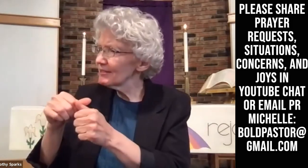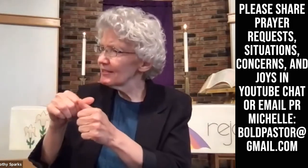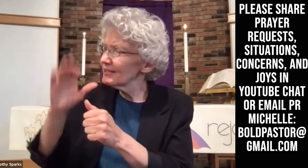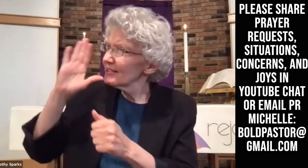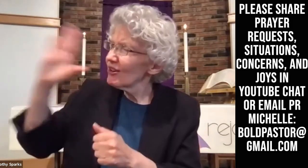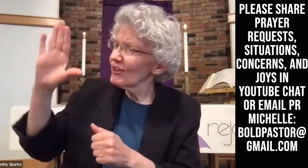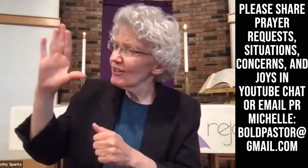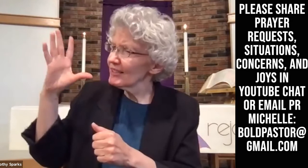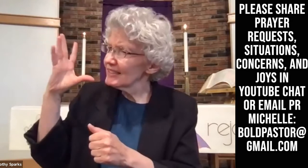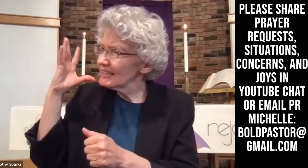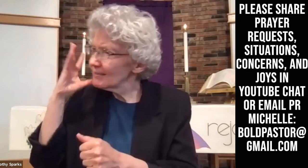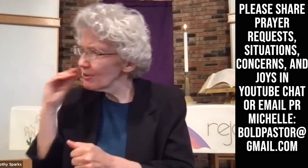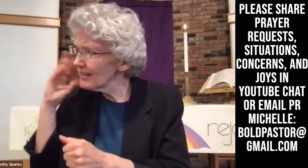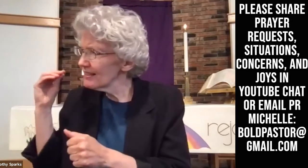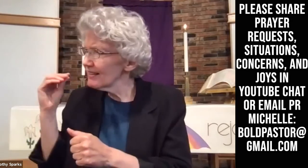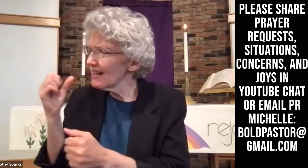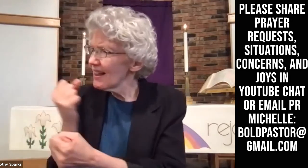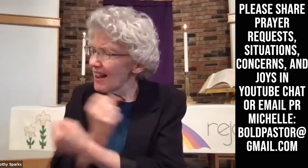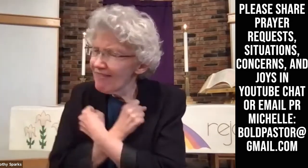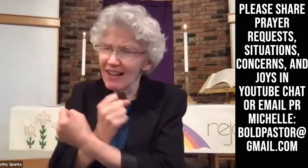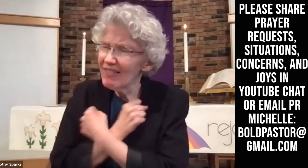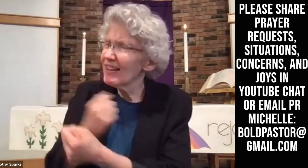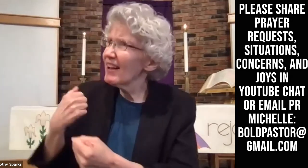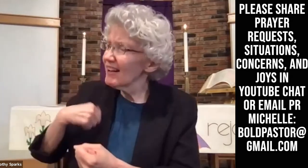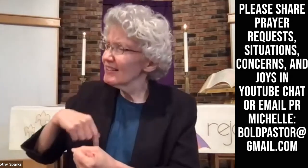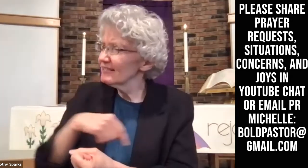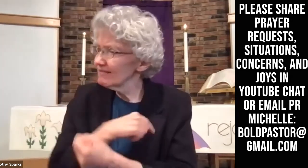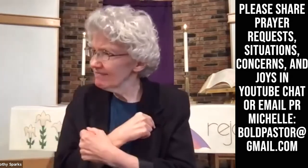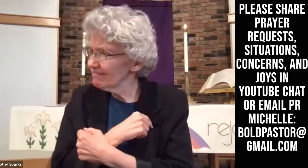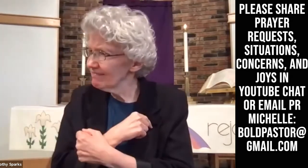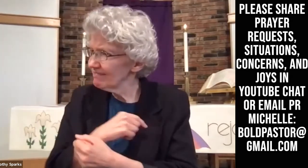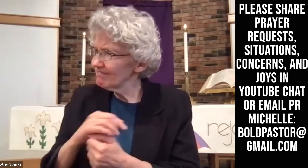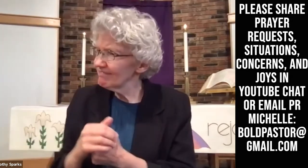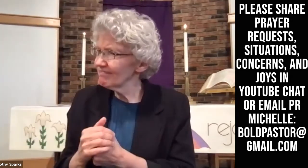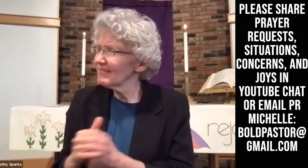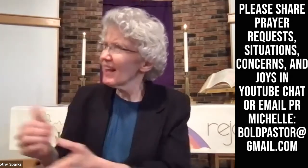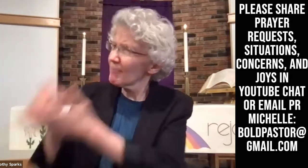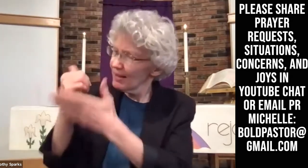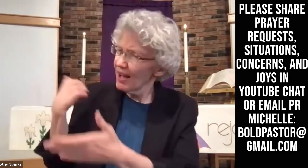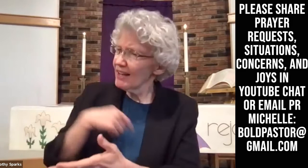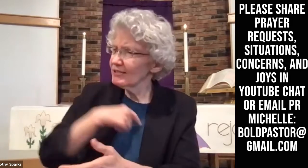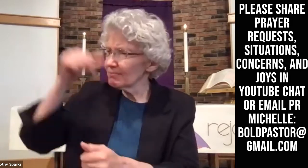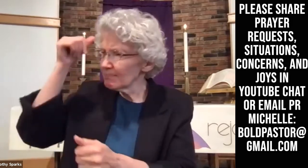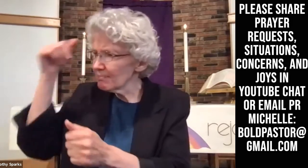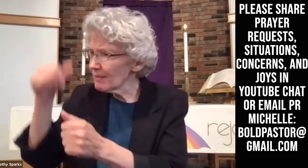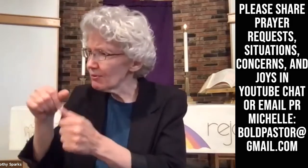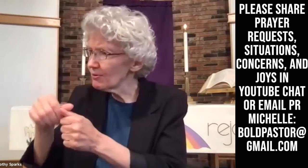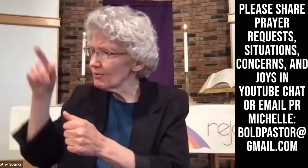Help us remember and experience your loving presence with us.